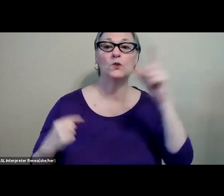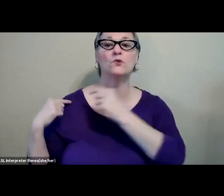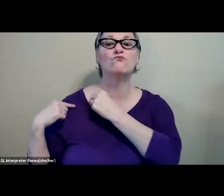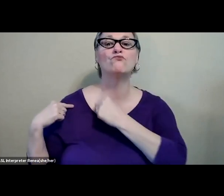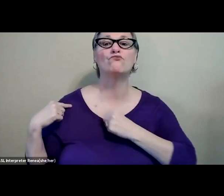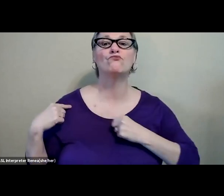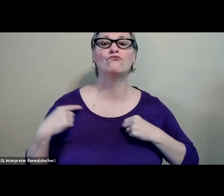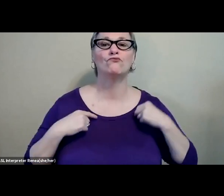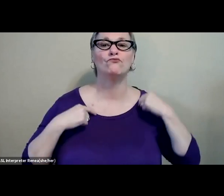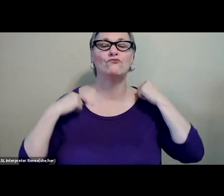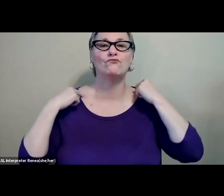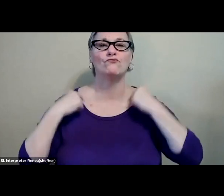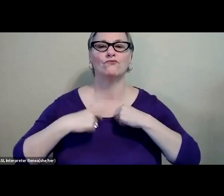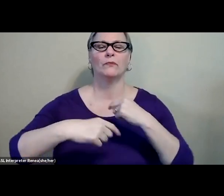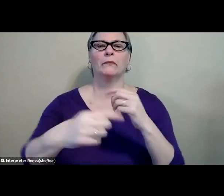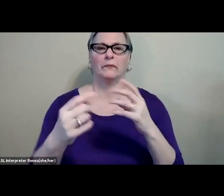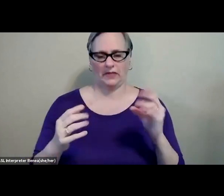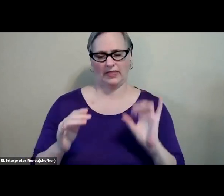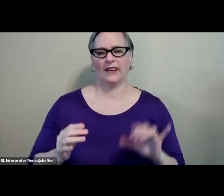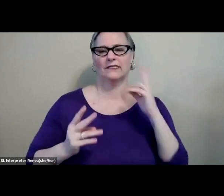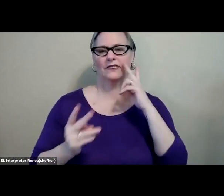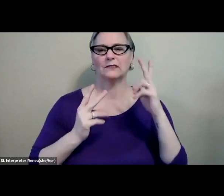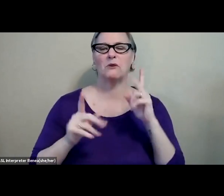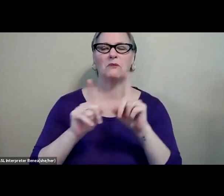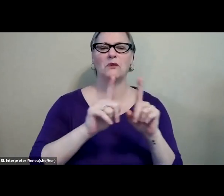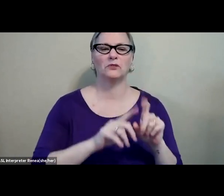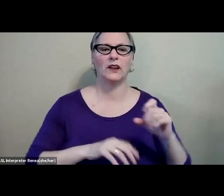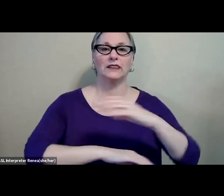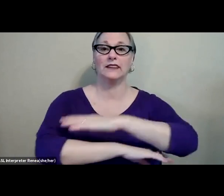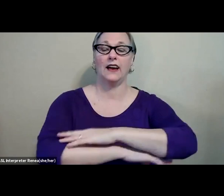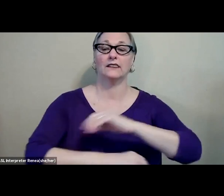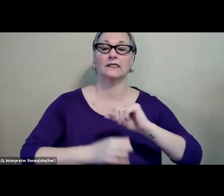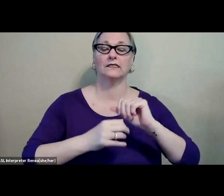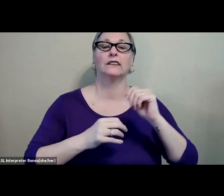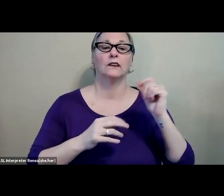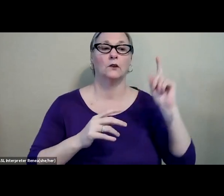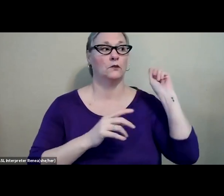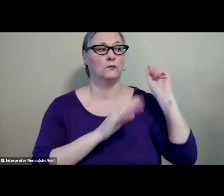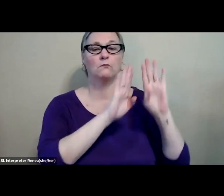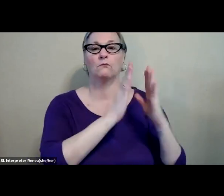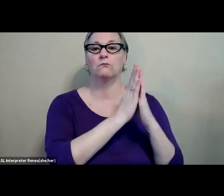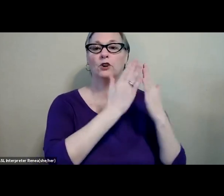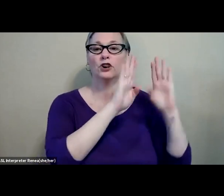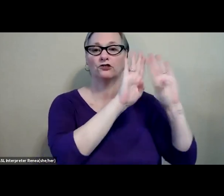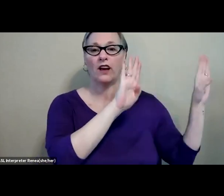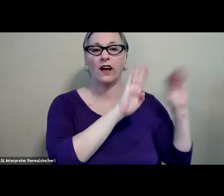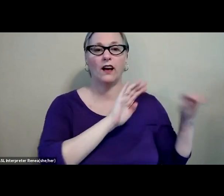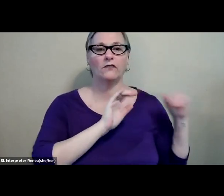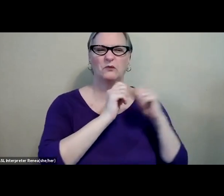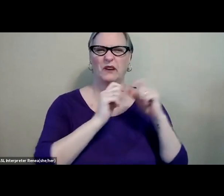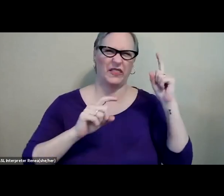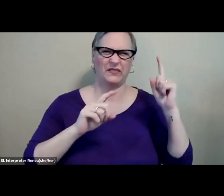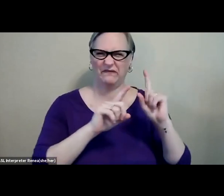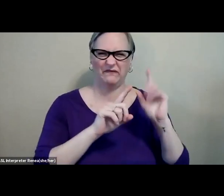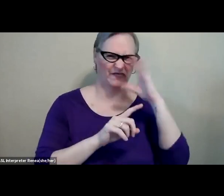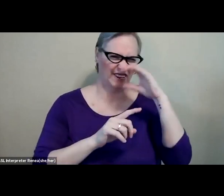lots more but those are the visible ones and i'm at a desk with a dining table and bookshelf full of weird oddities and radical books and